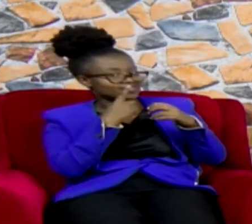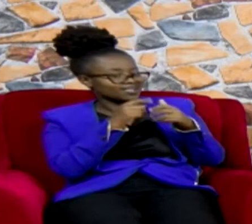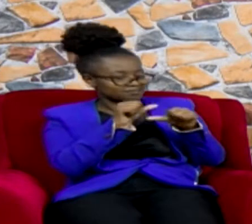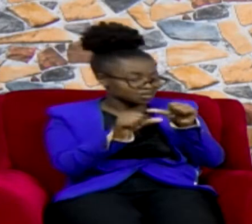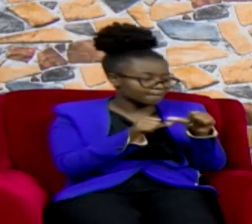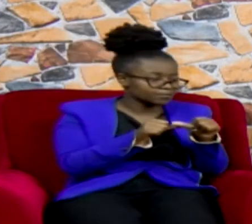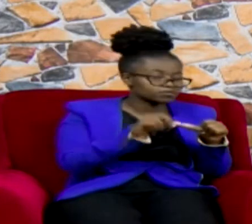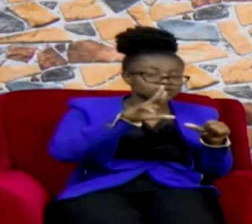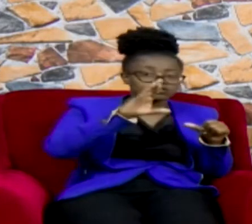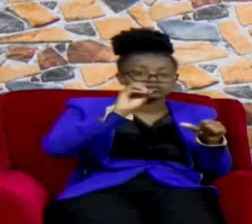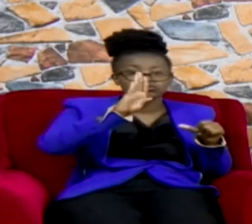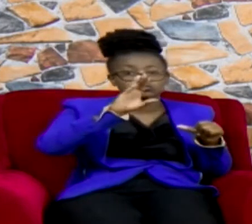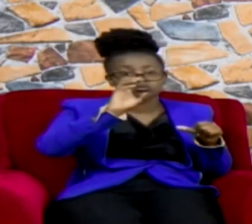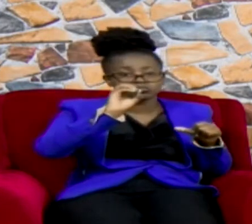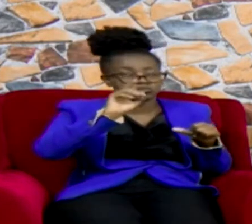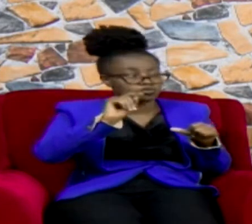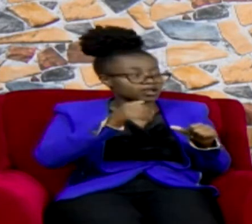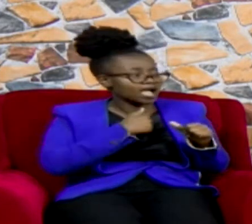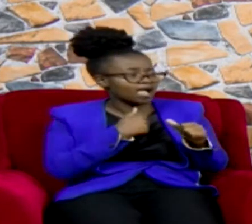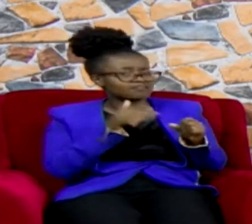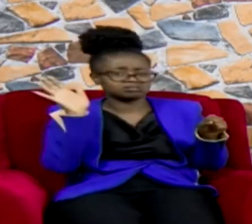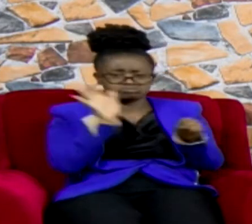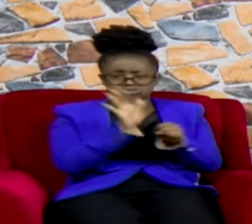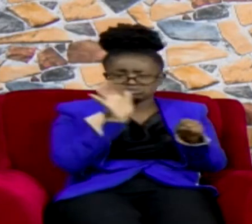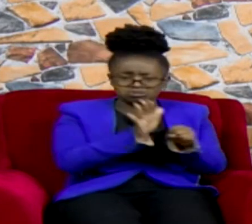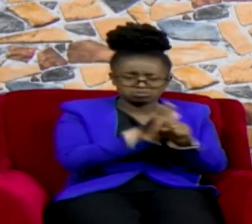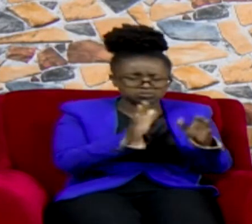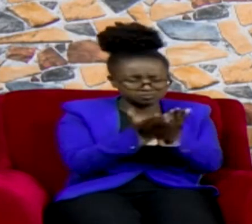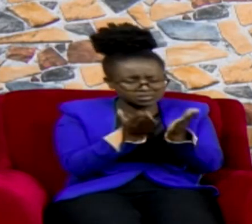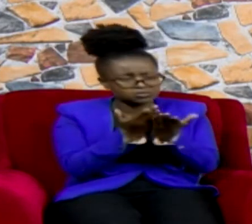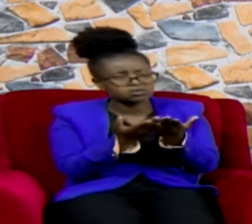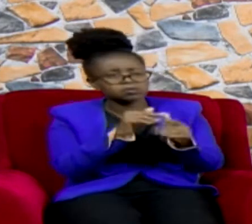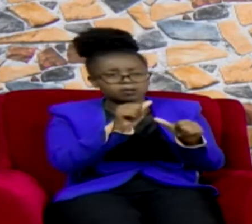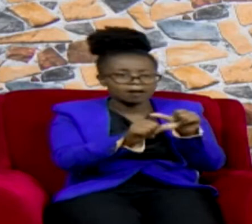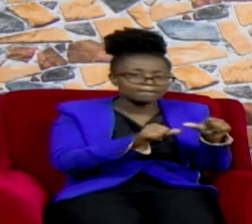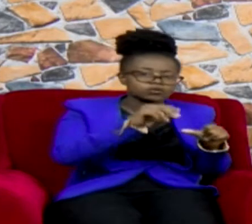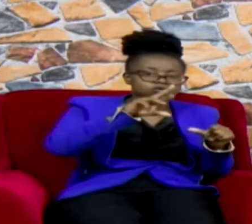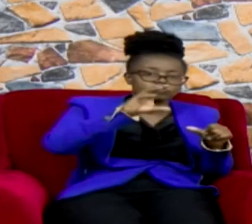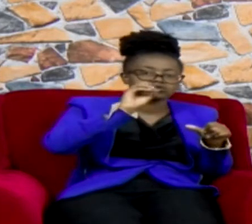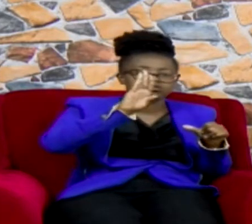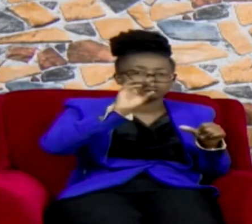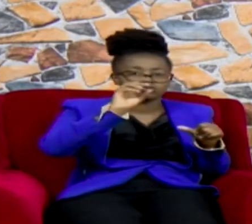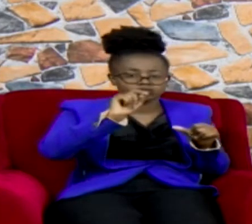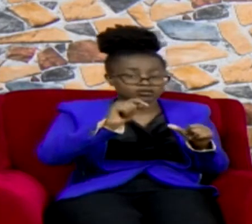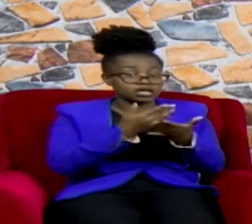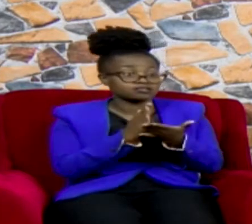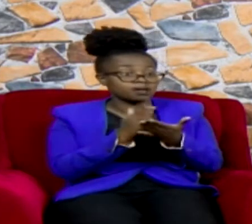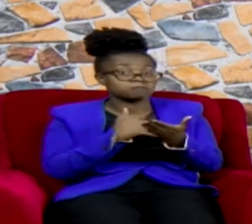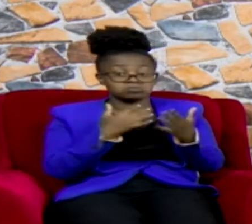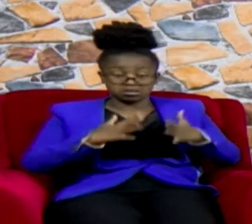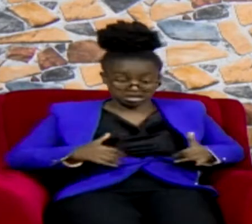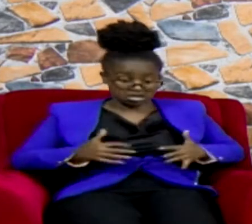about the robots. See, a child has a collection of books about the robots. Robots, yes. Some maybe